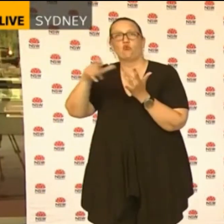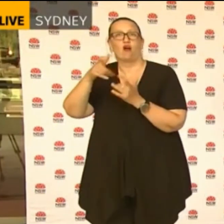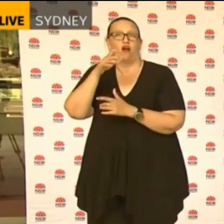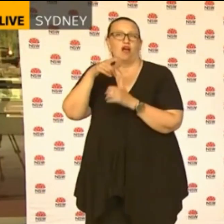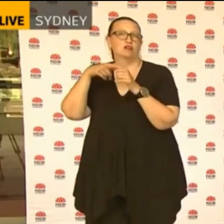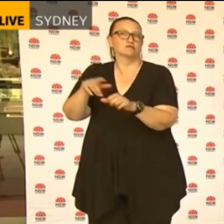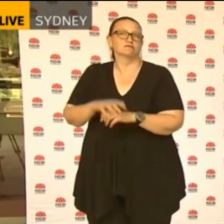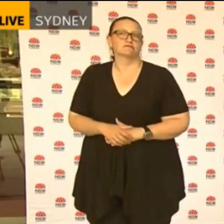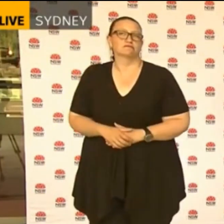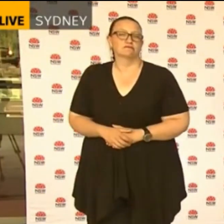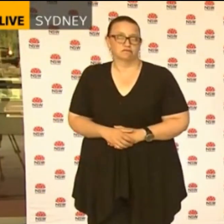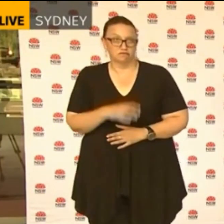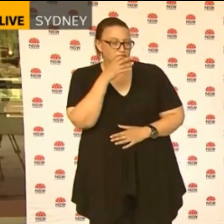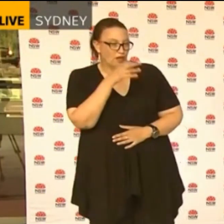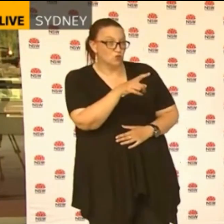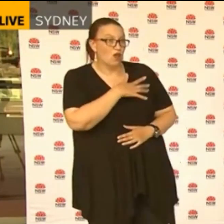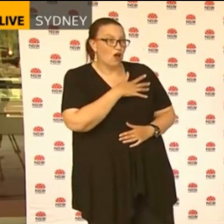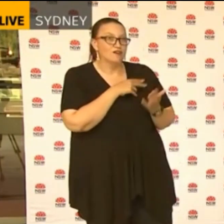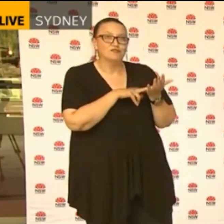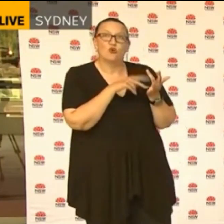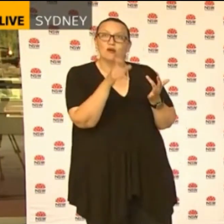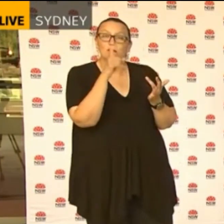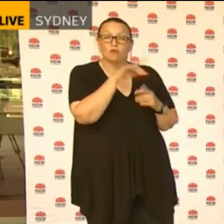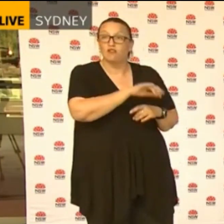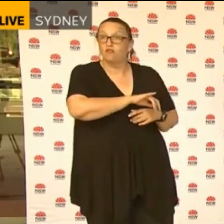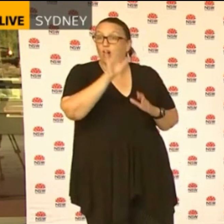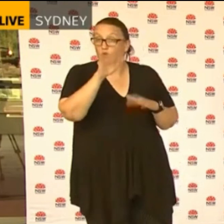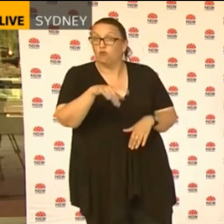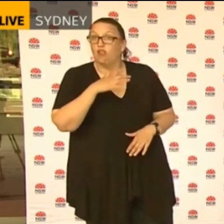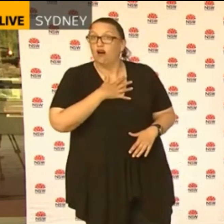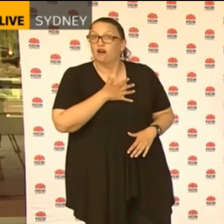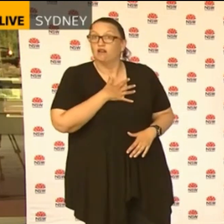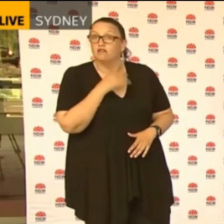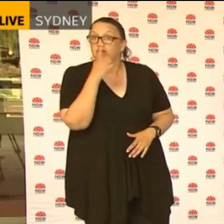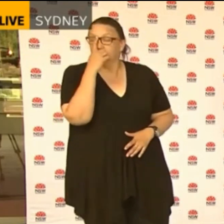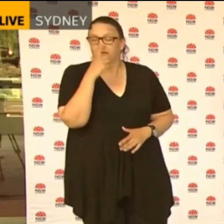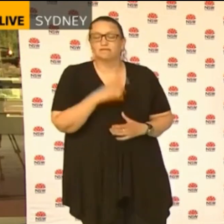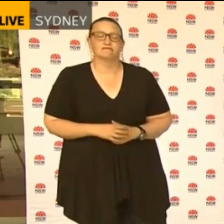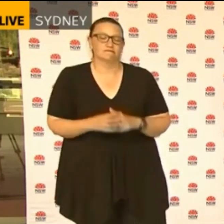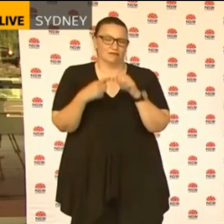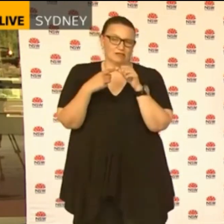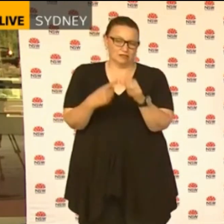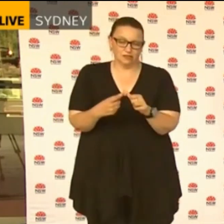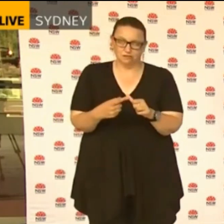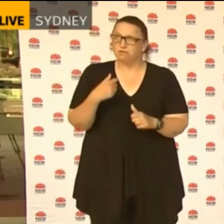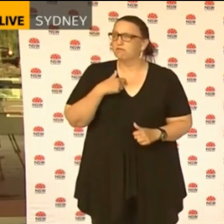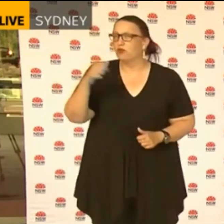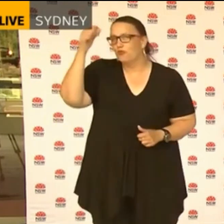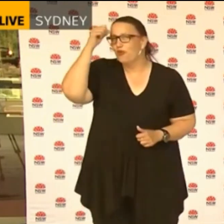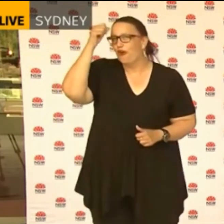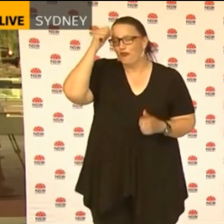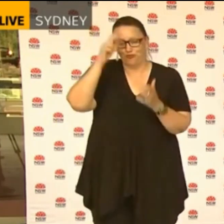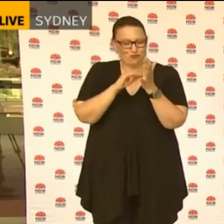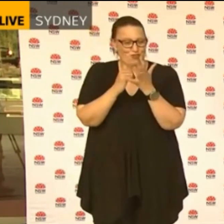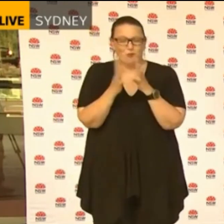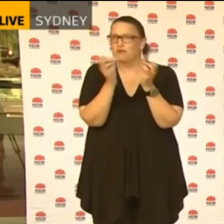those Victorian residents to be allowed to go home? I think I've made our position on borders very clear. There is nowhere in New South Wales that